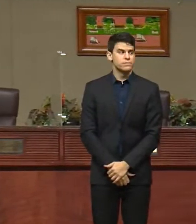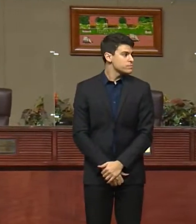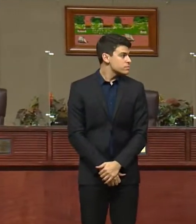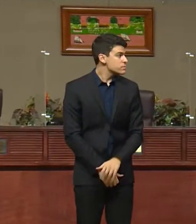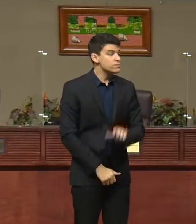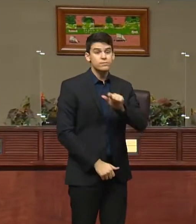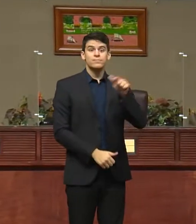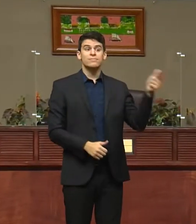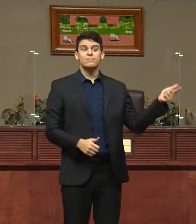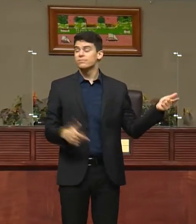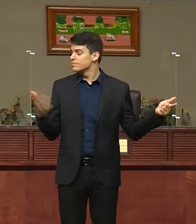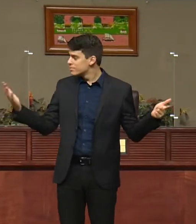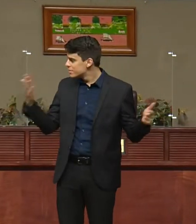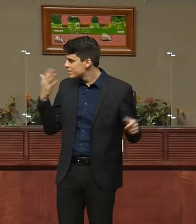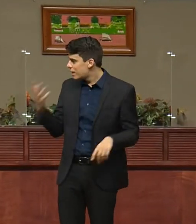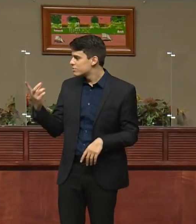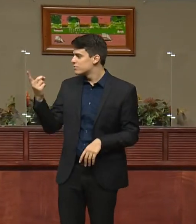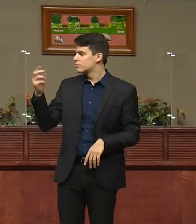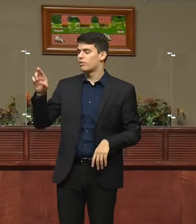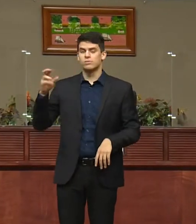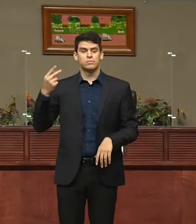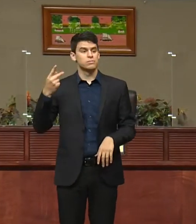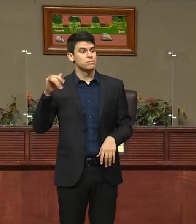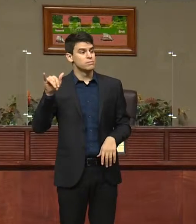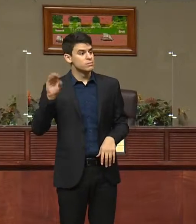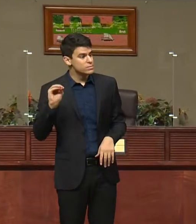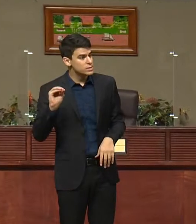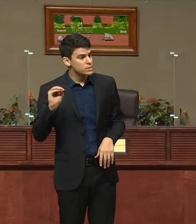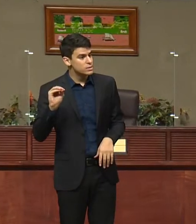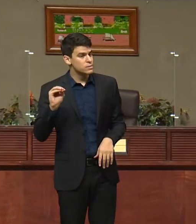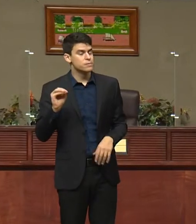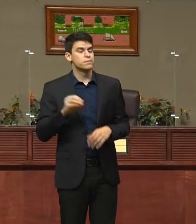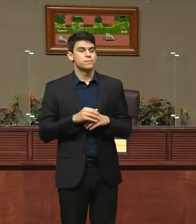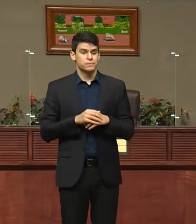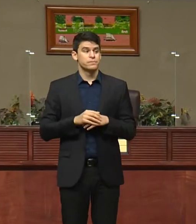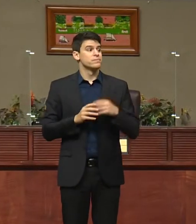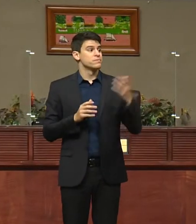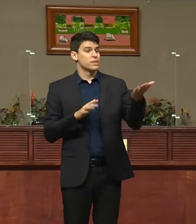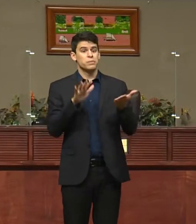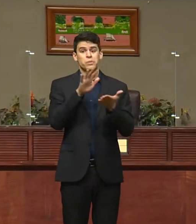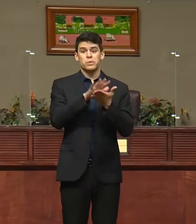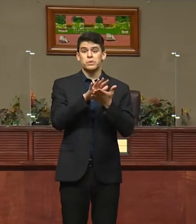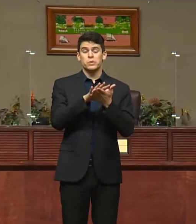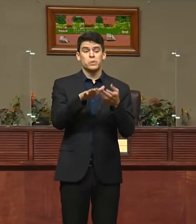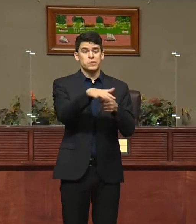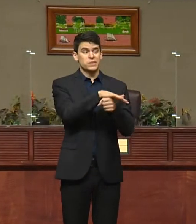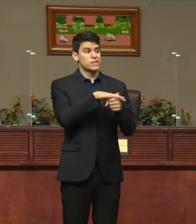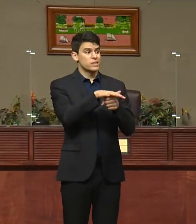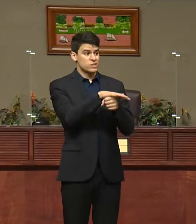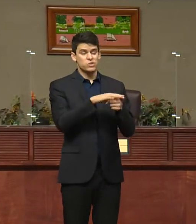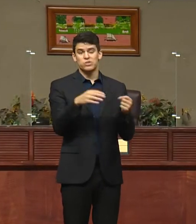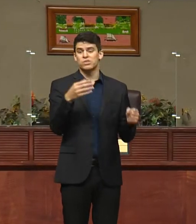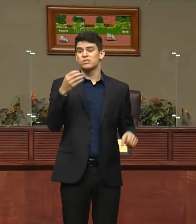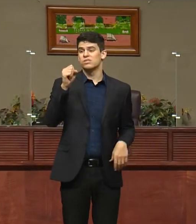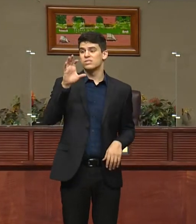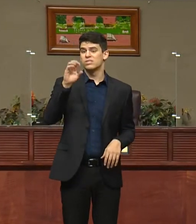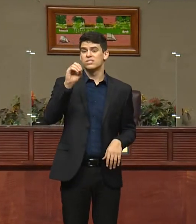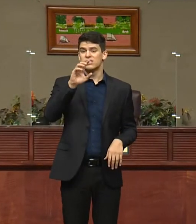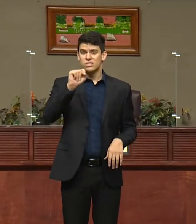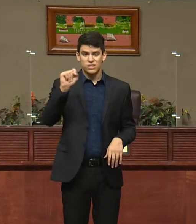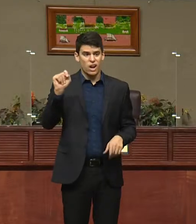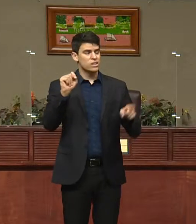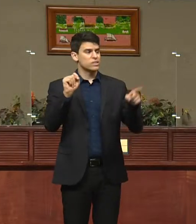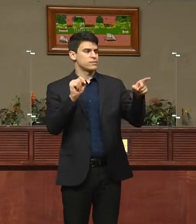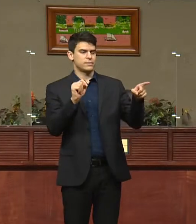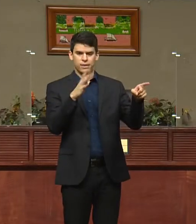Okay, thank you, Dr. Pino. We do have from the school district, if there are any questions for them, Mr. Scott Howard has joined us. If